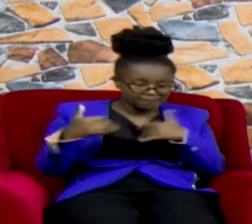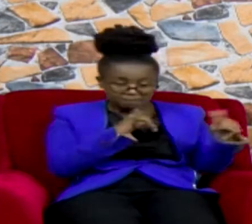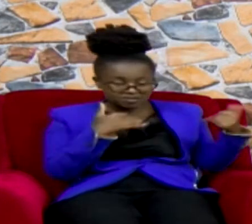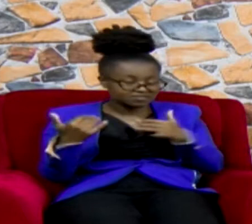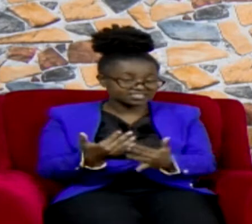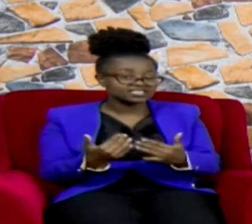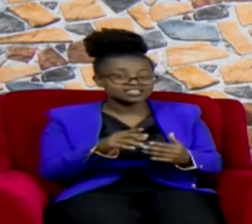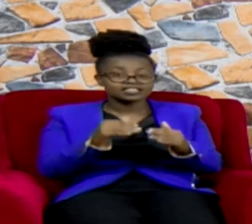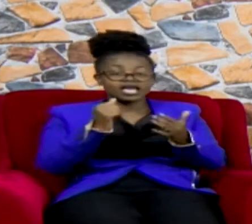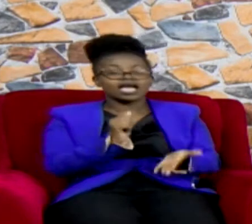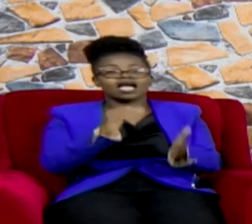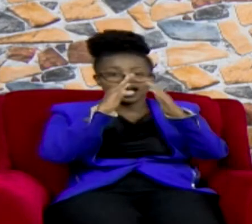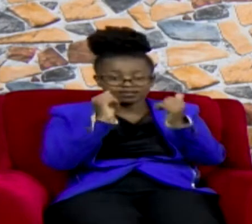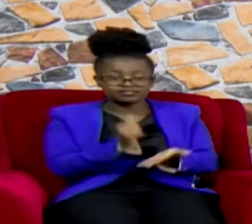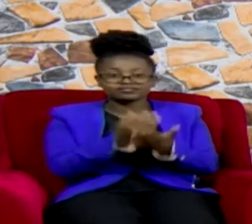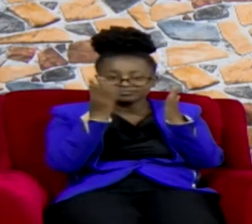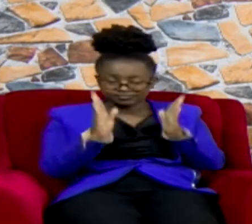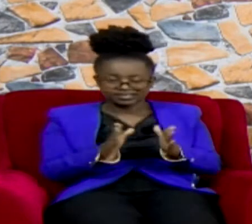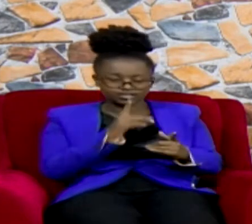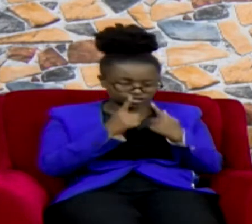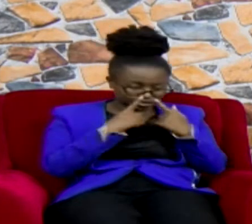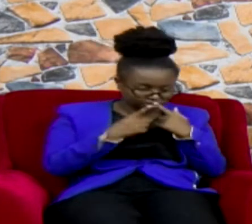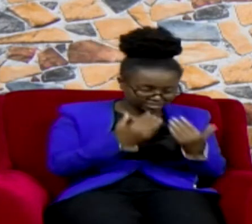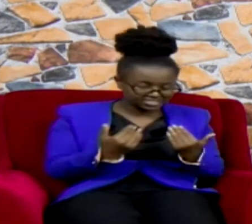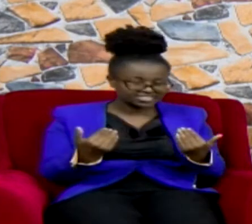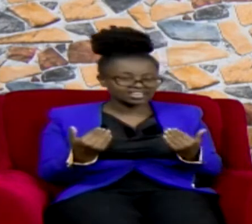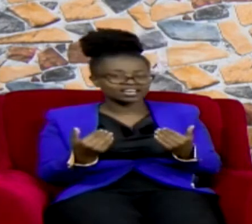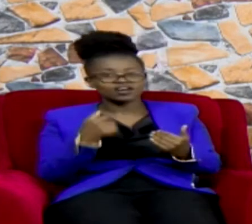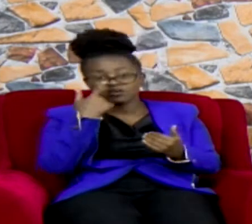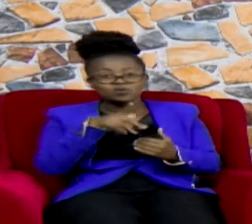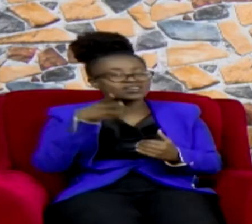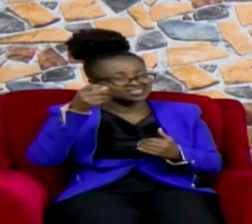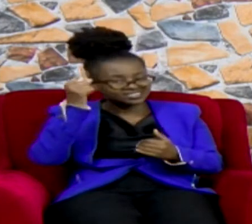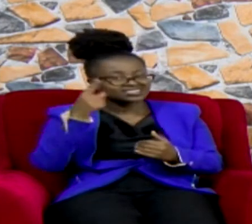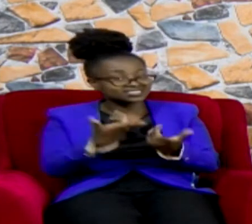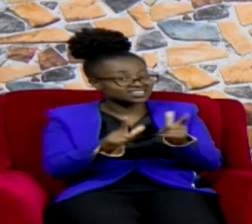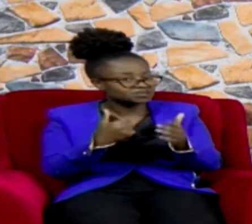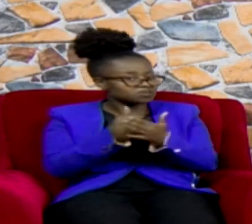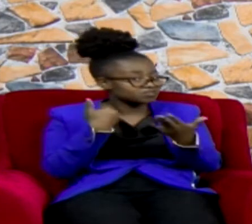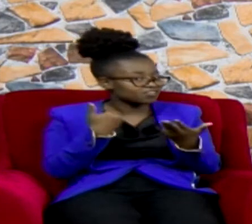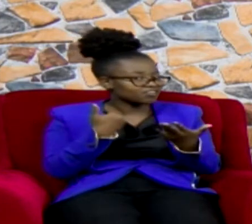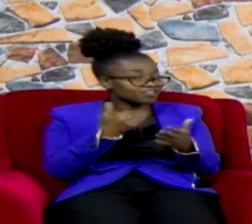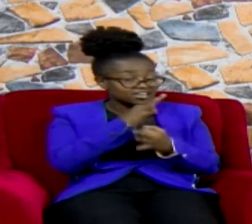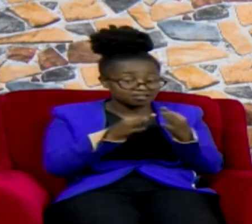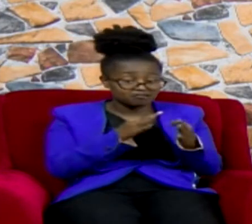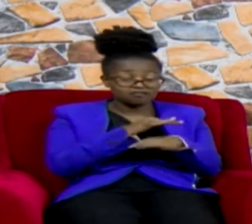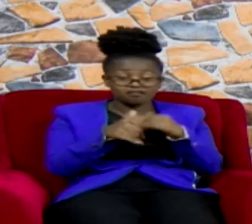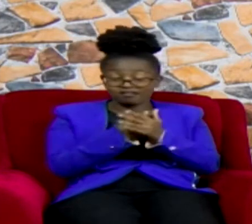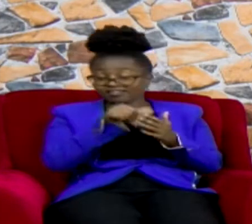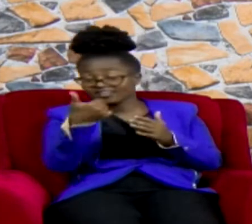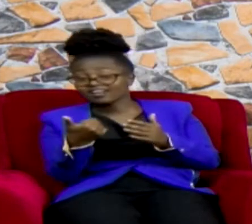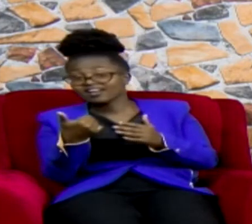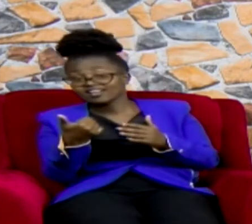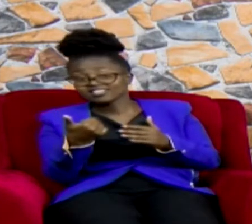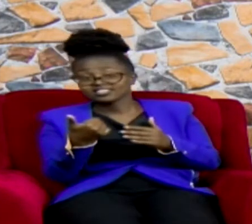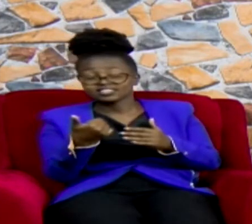child. There are no much gadgets in the house. So we will acquire language before the other, if all other